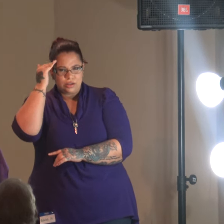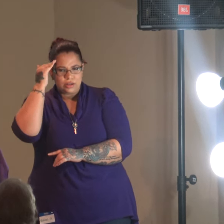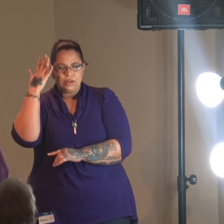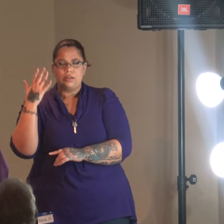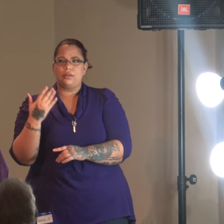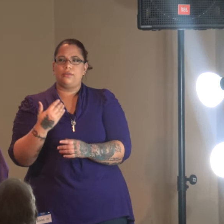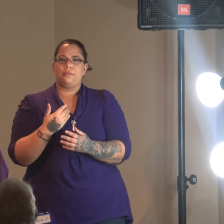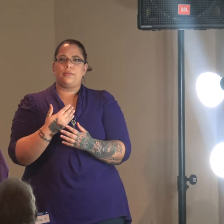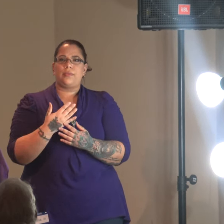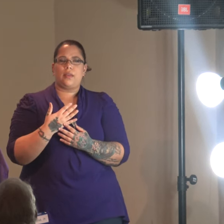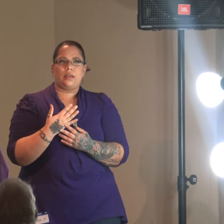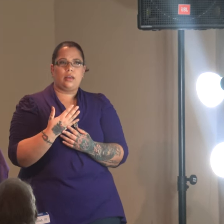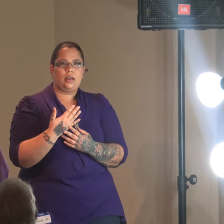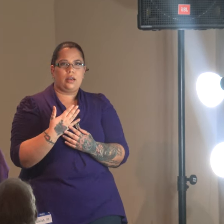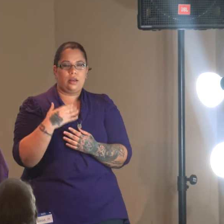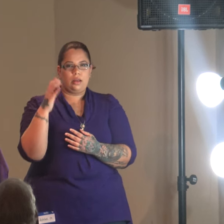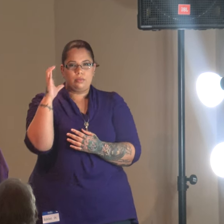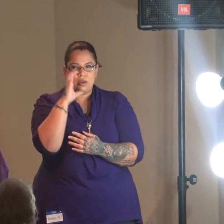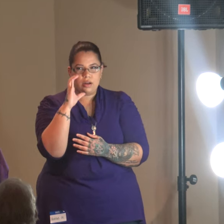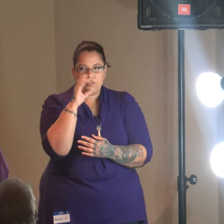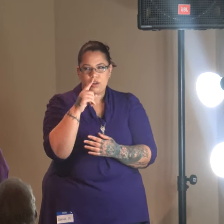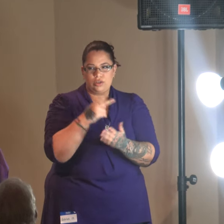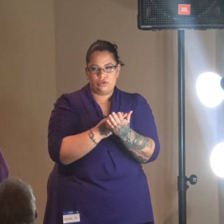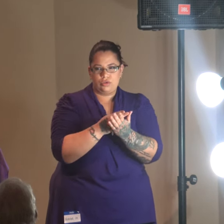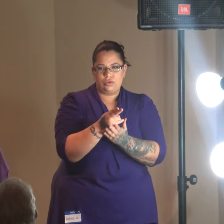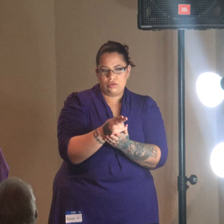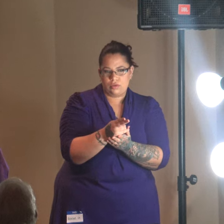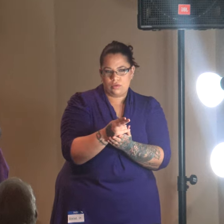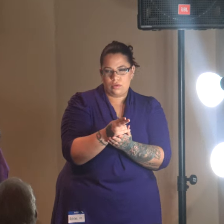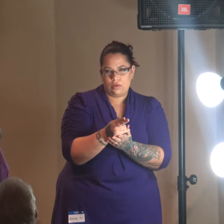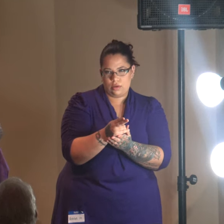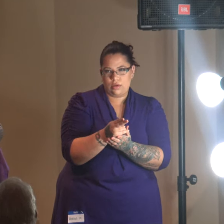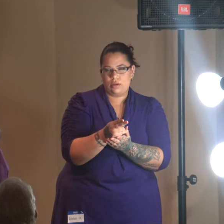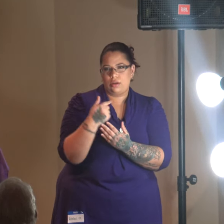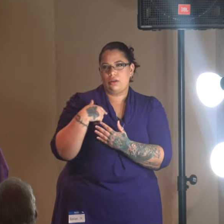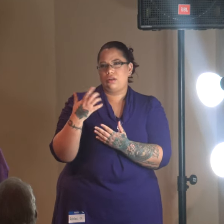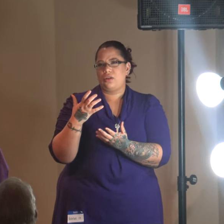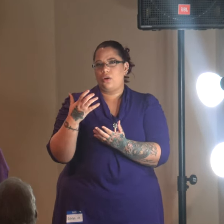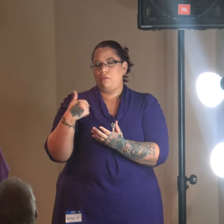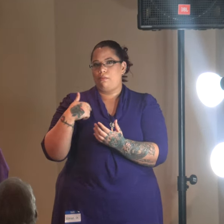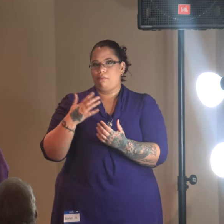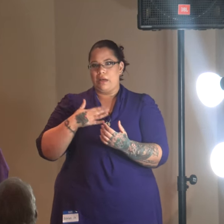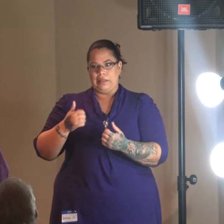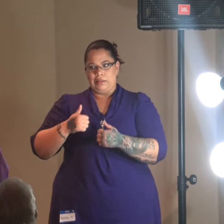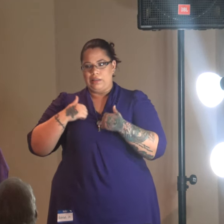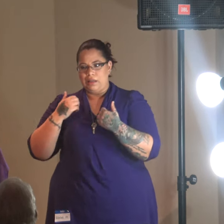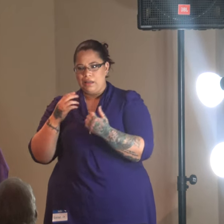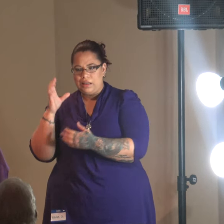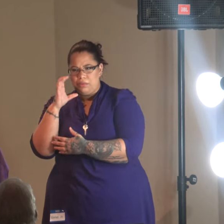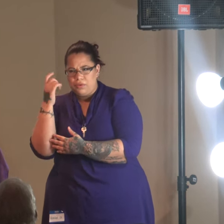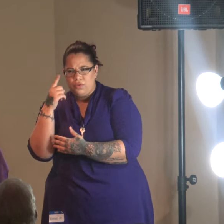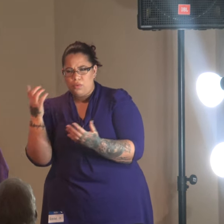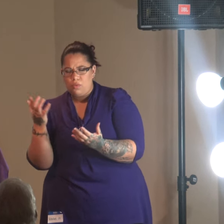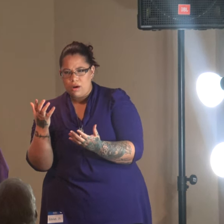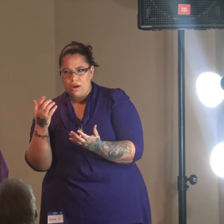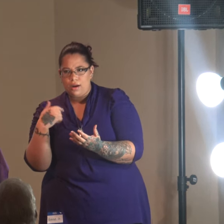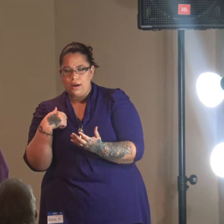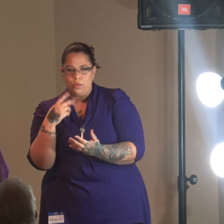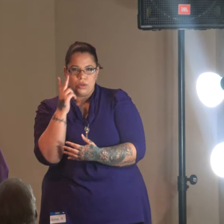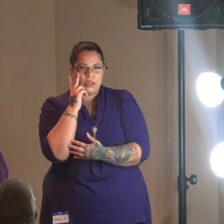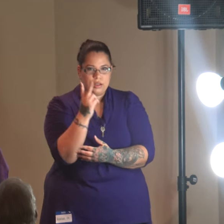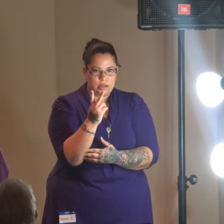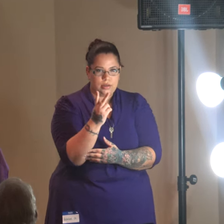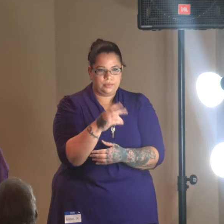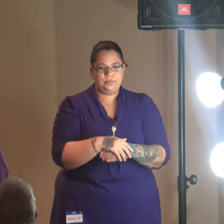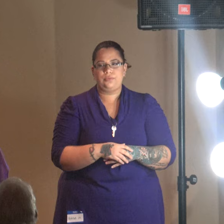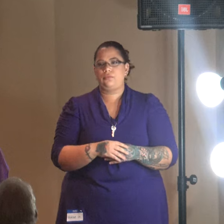it. I am seeking this truth. So what am I seeking in my life and how do I activate this? Because many of us are conditioned, right?